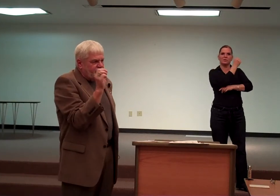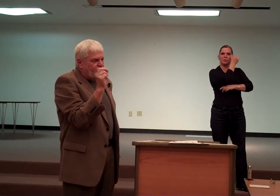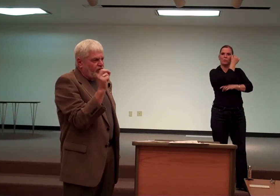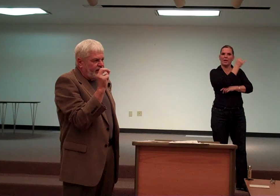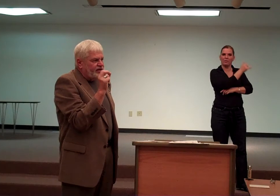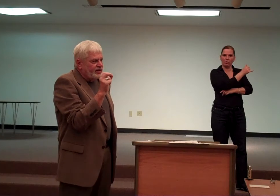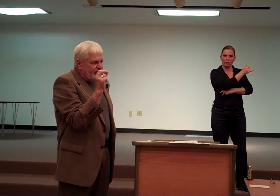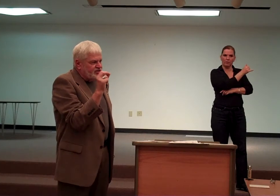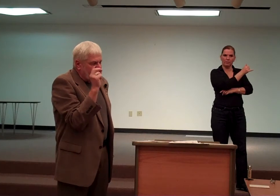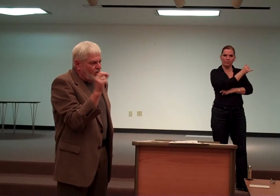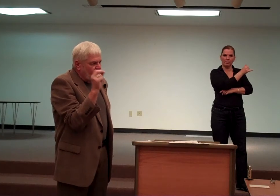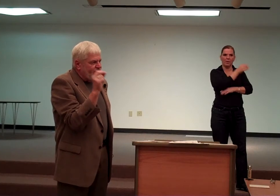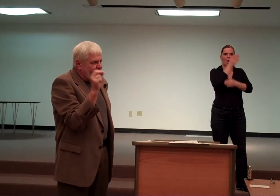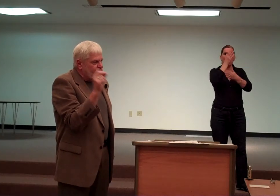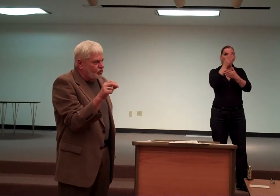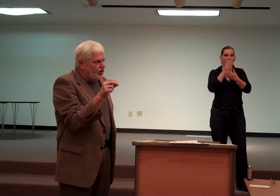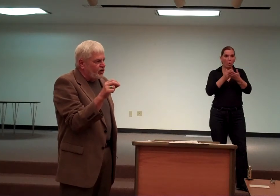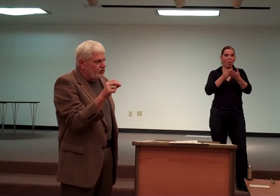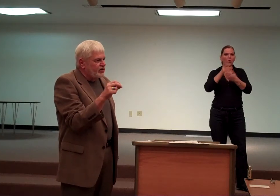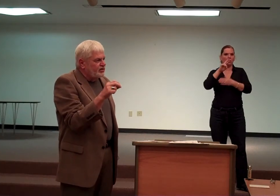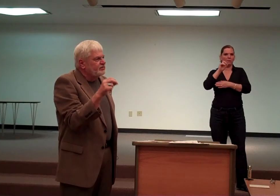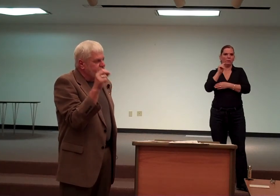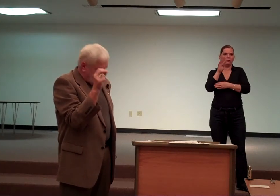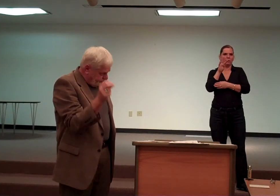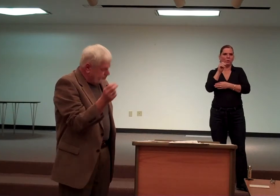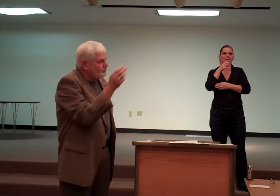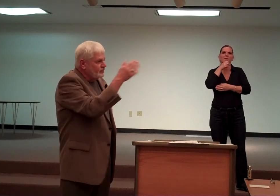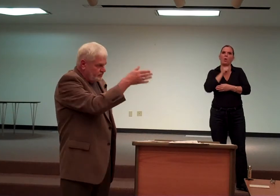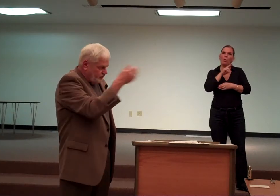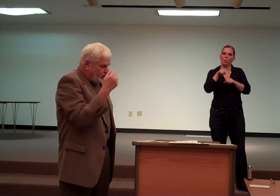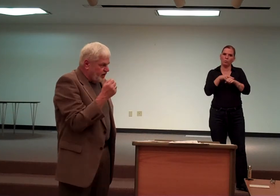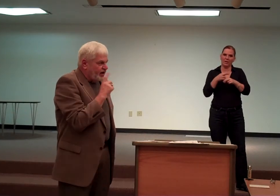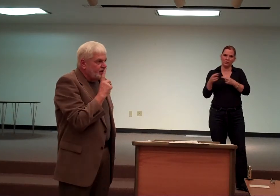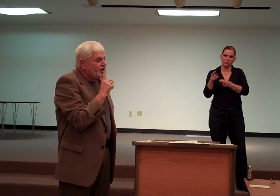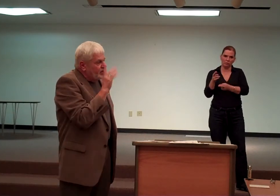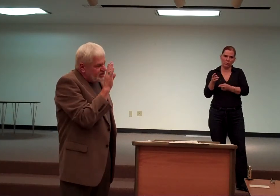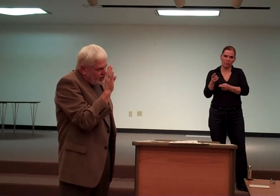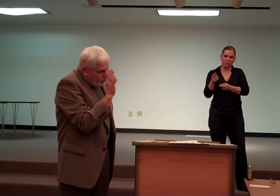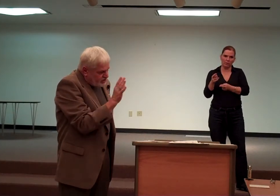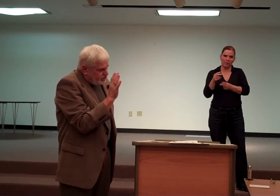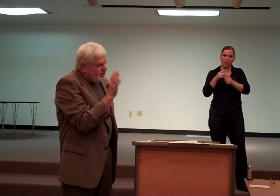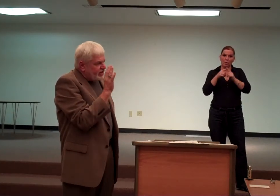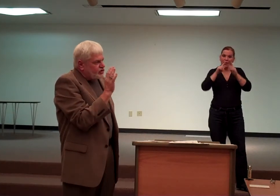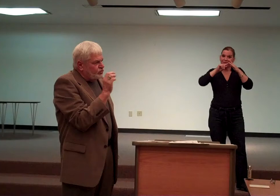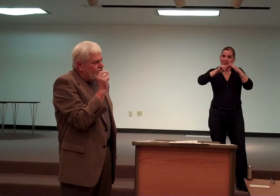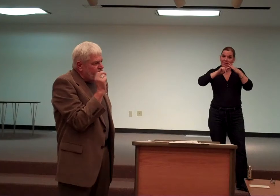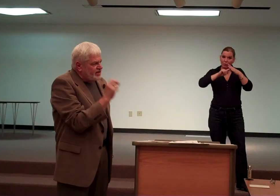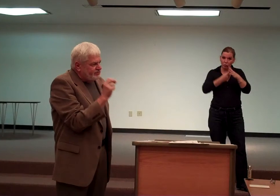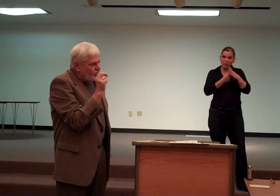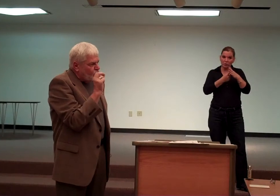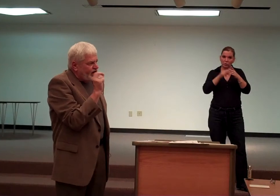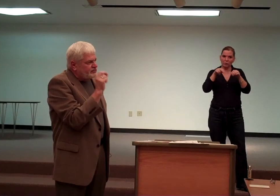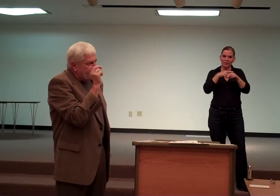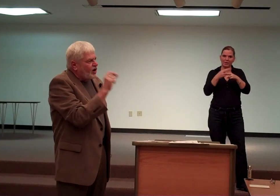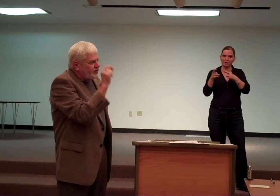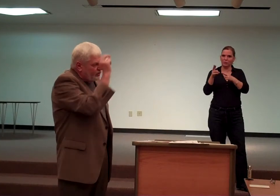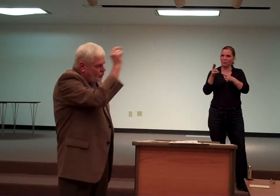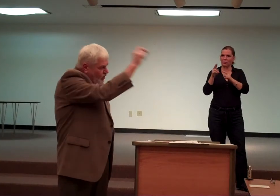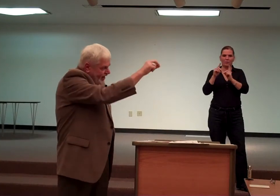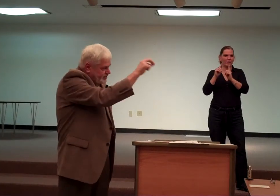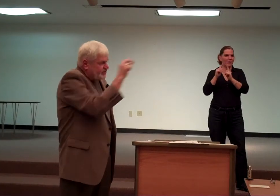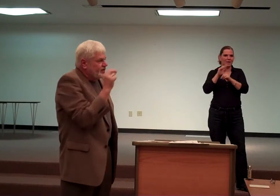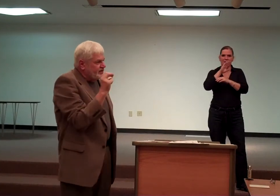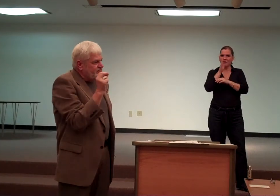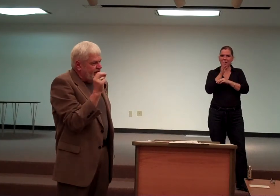Part of Route 40 is the old National Road. Okay? But the original National Road never went